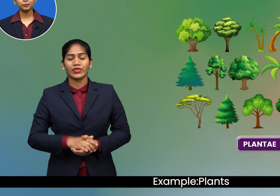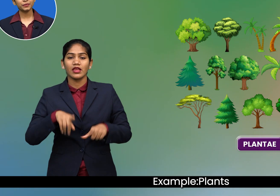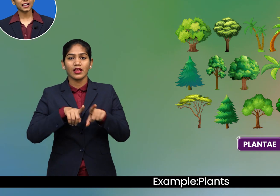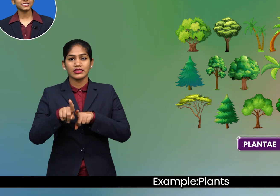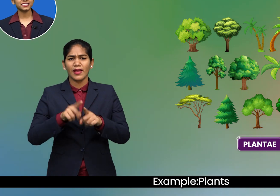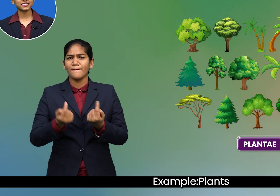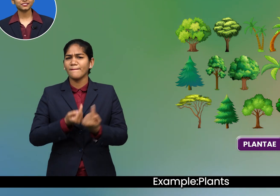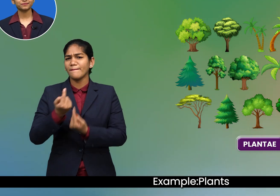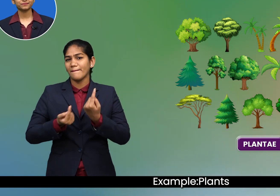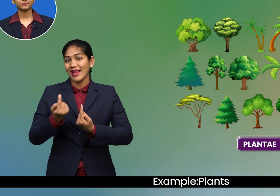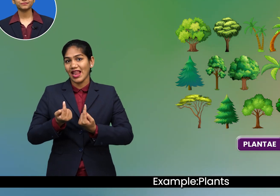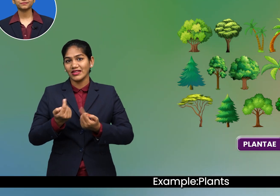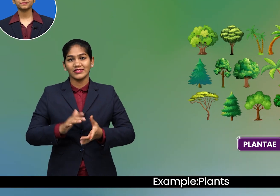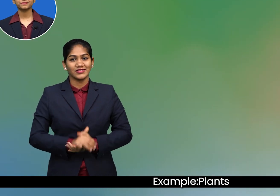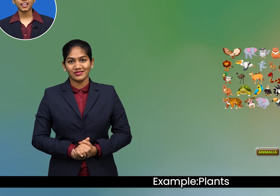Example, plants.